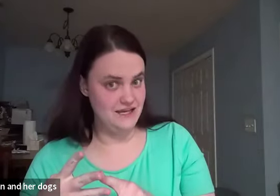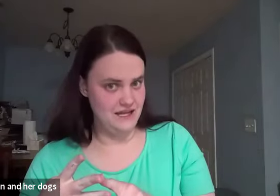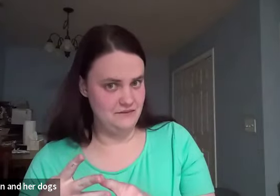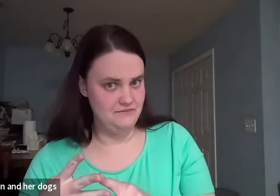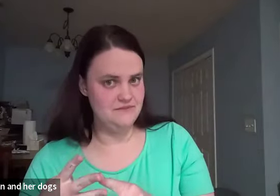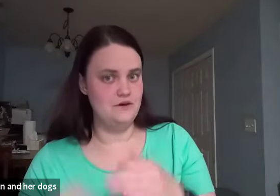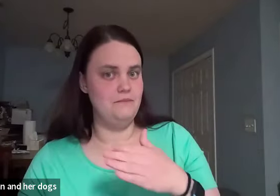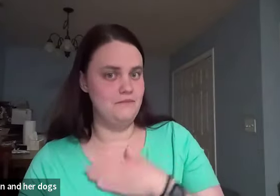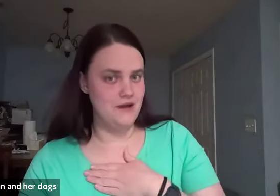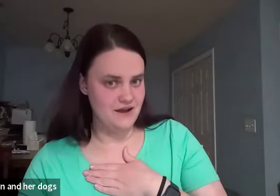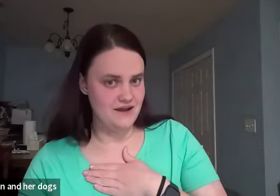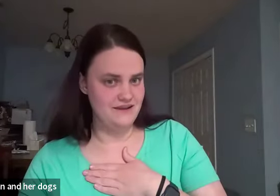sign name, so my